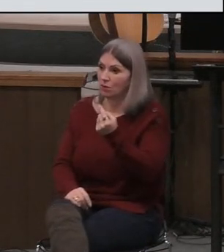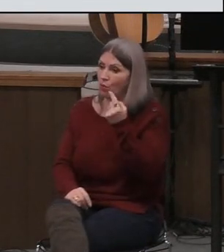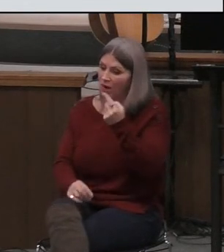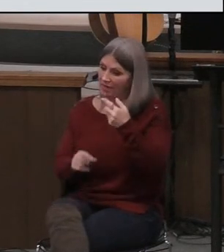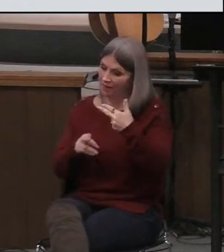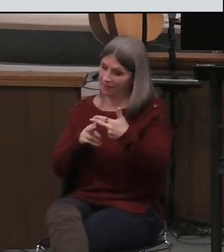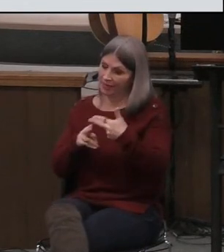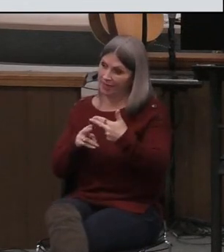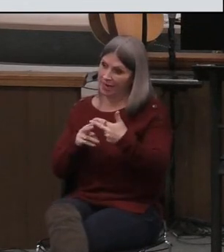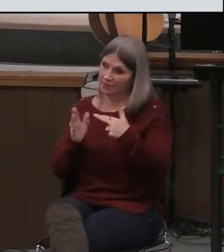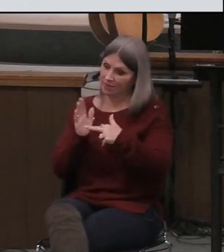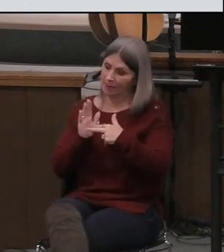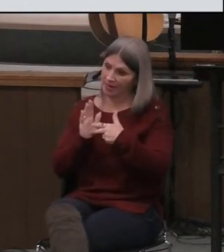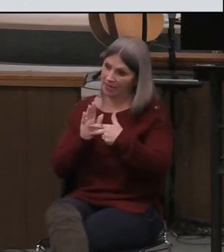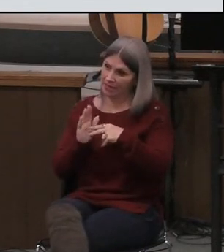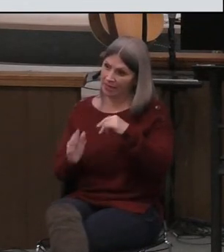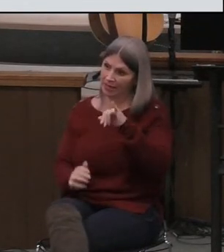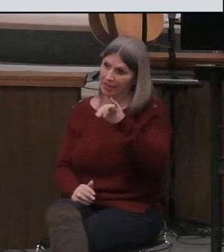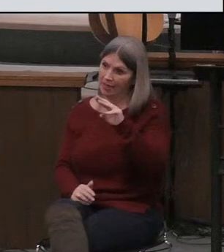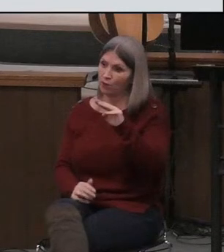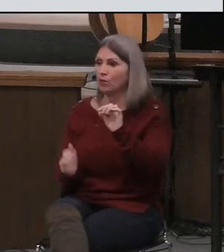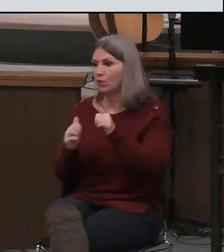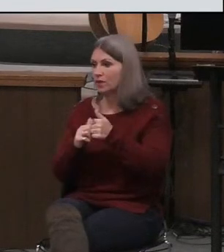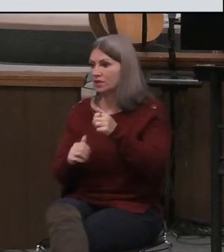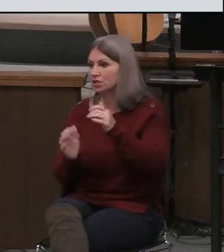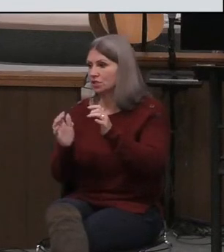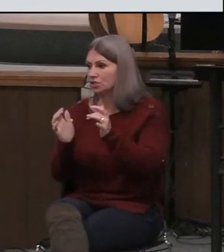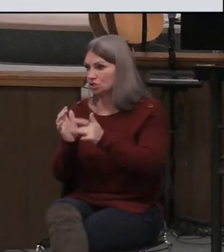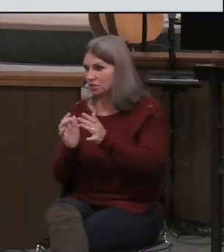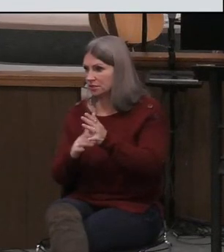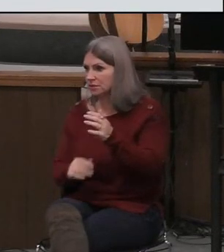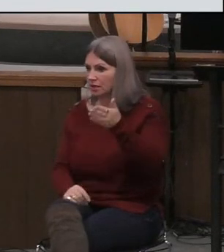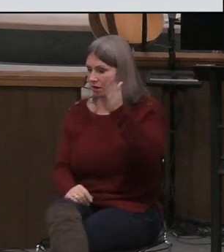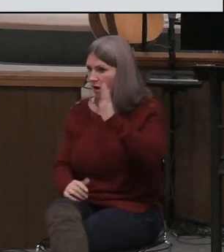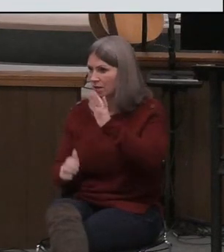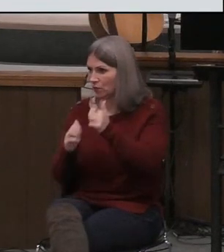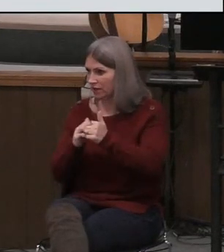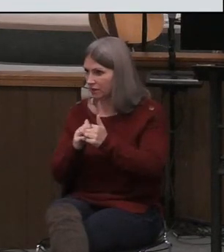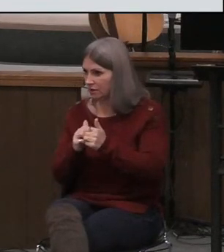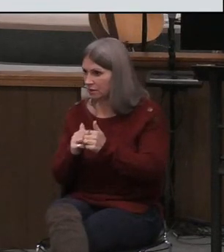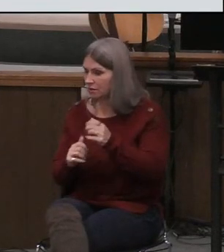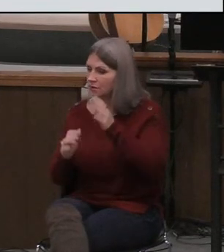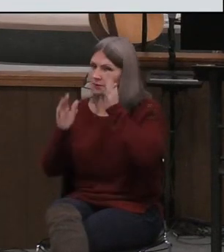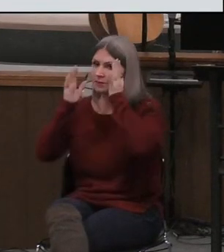means Emmanuel. Emmanuel means God with us.